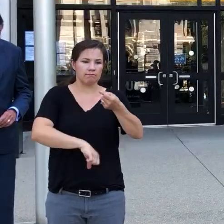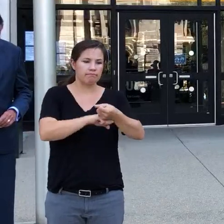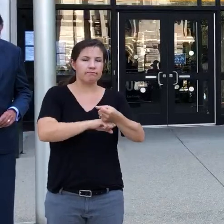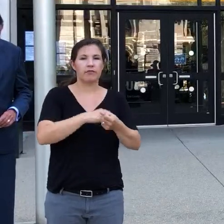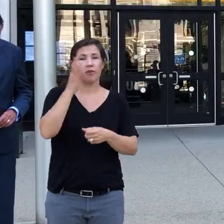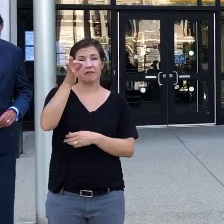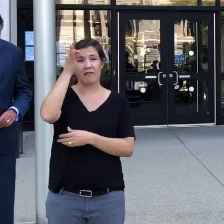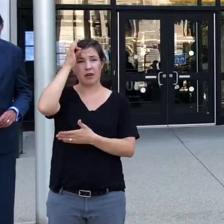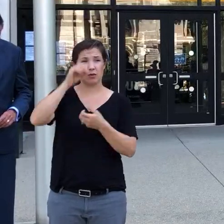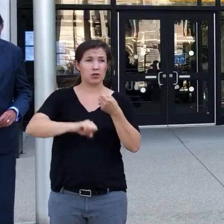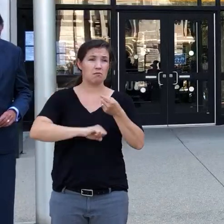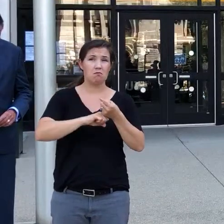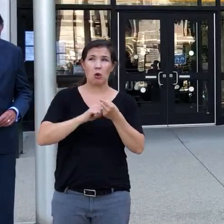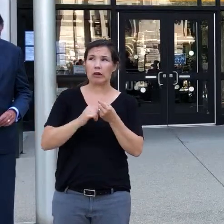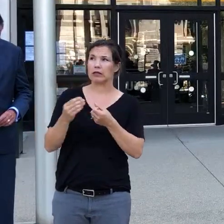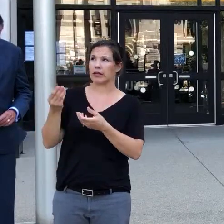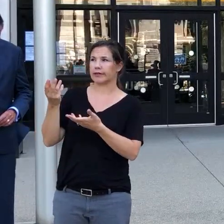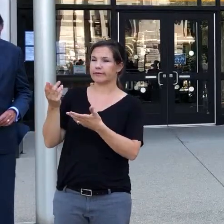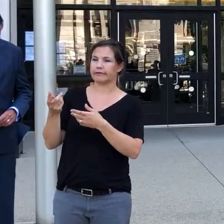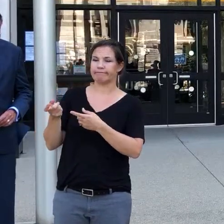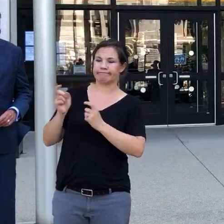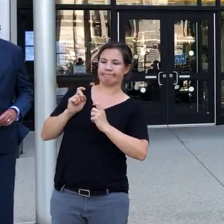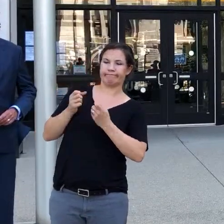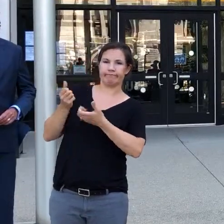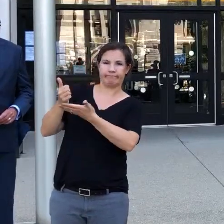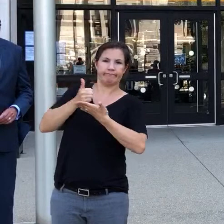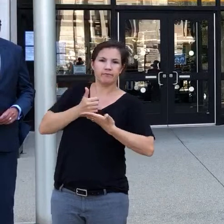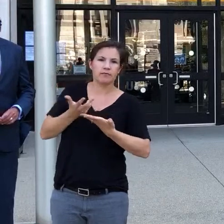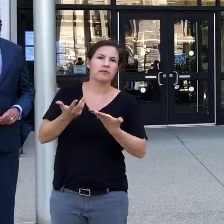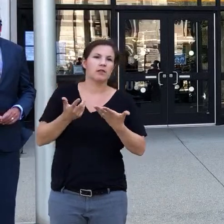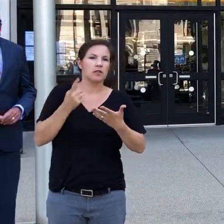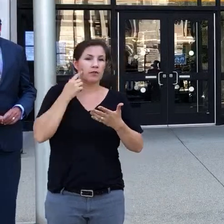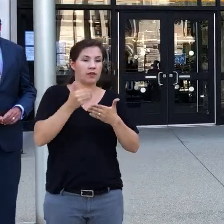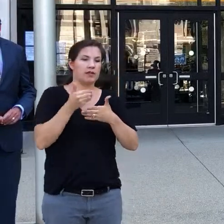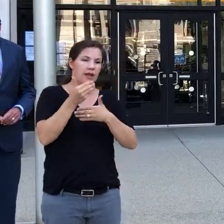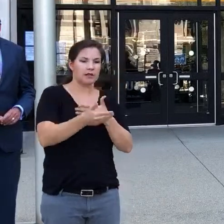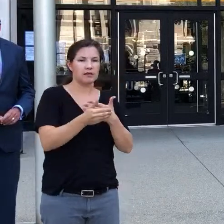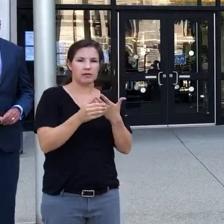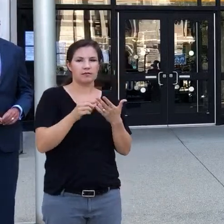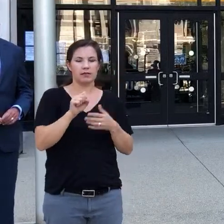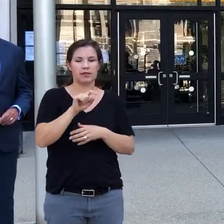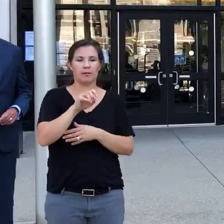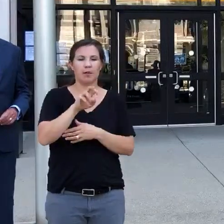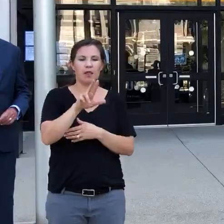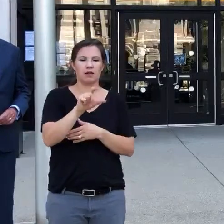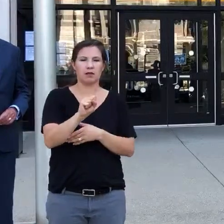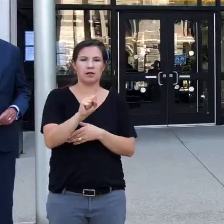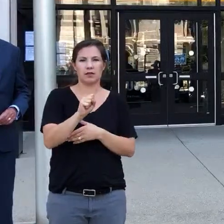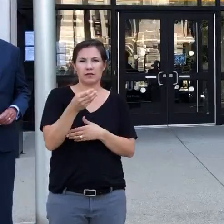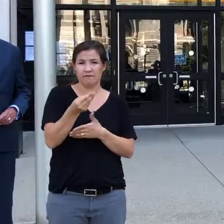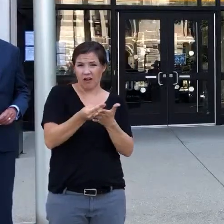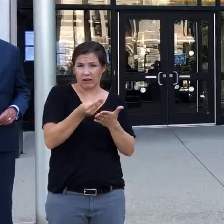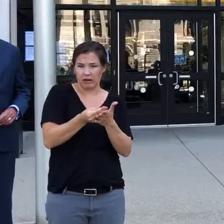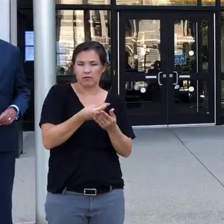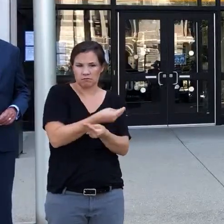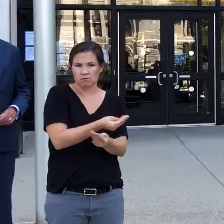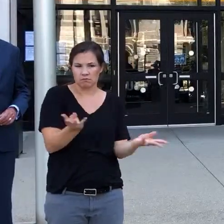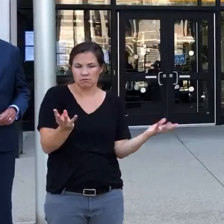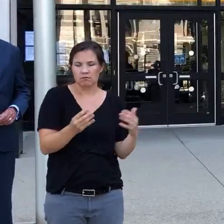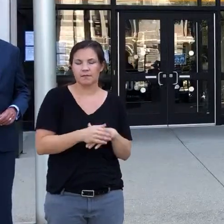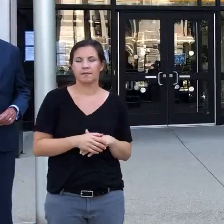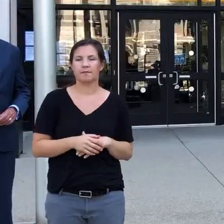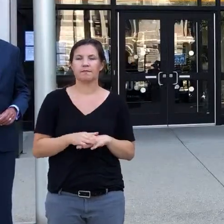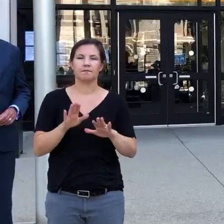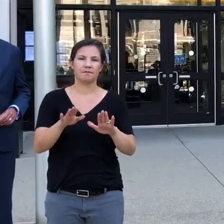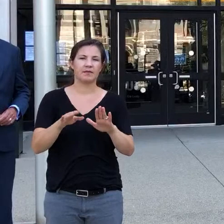support for state and local governments in the next round of stimulus funding. Actually, I was on a call earlier today with the